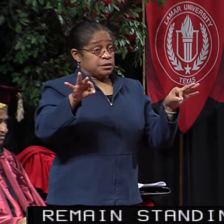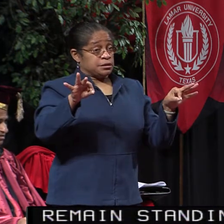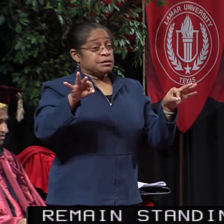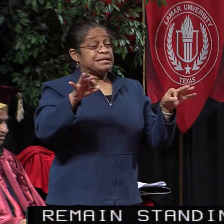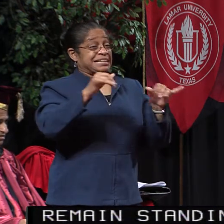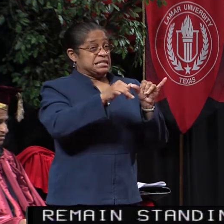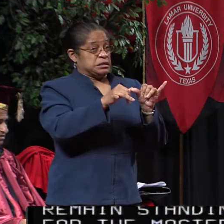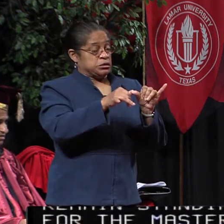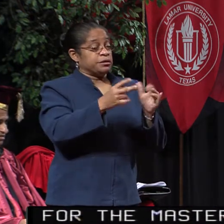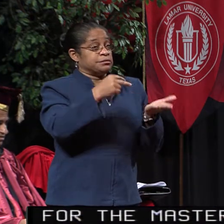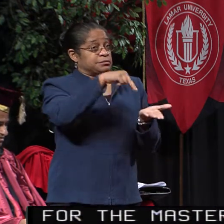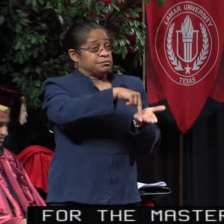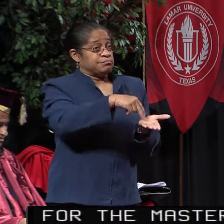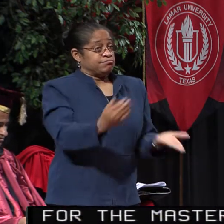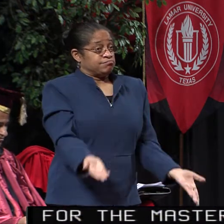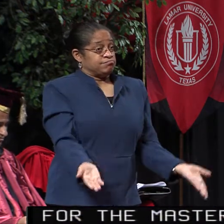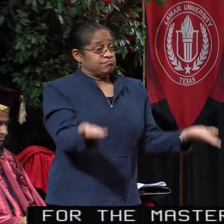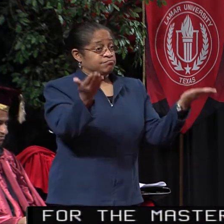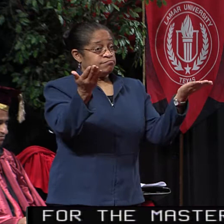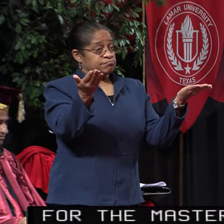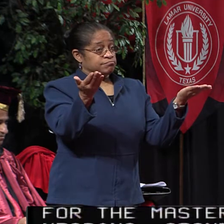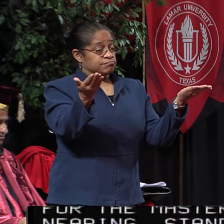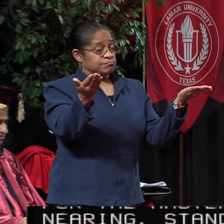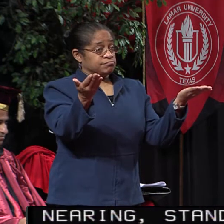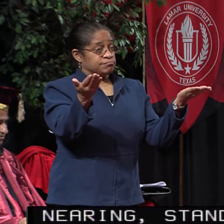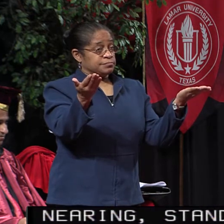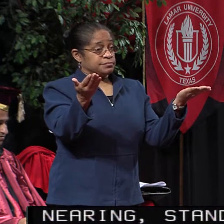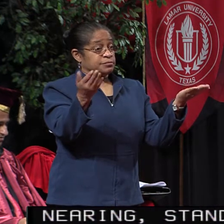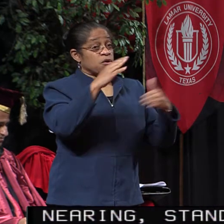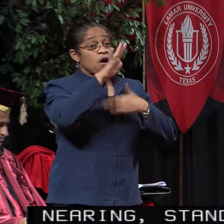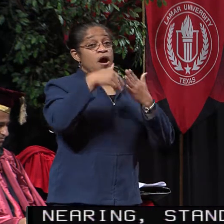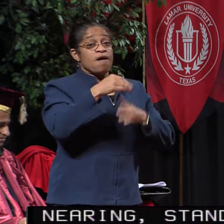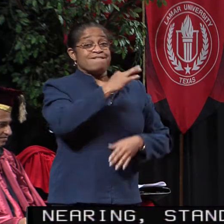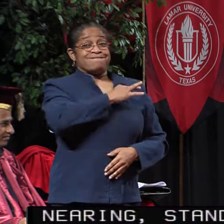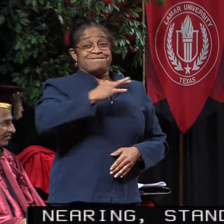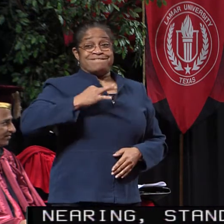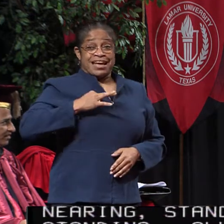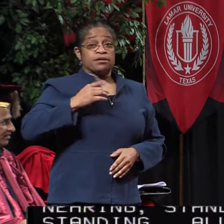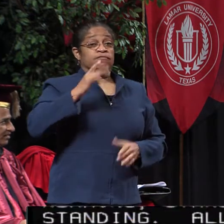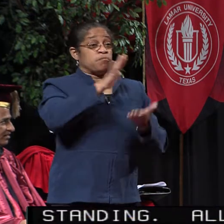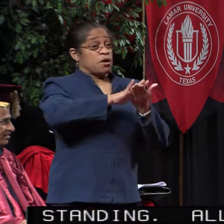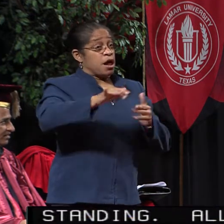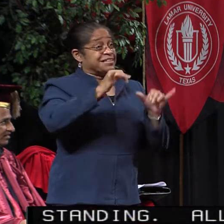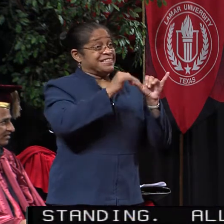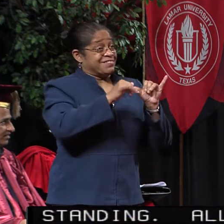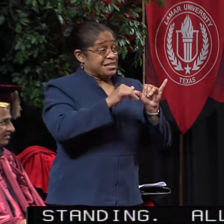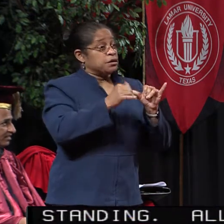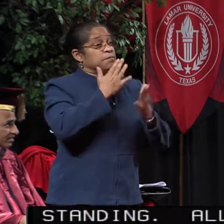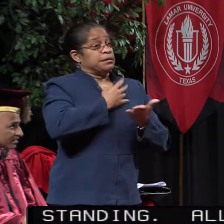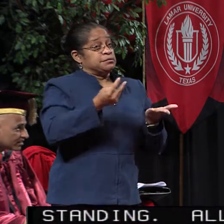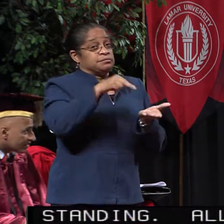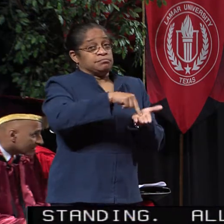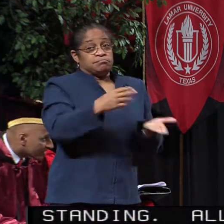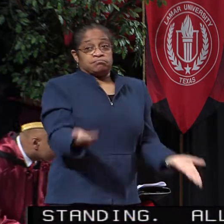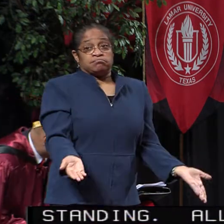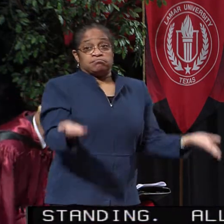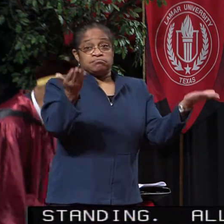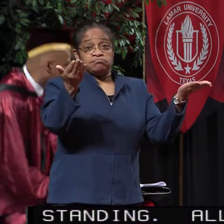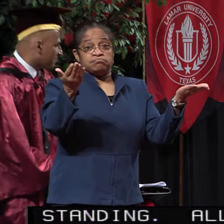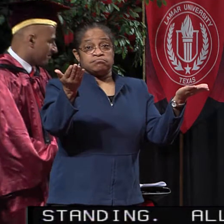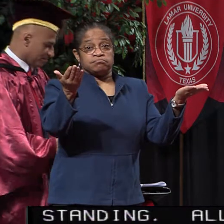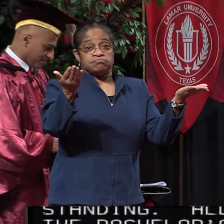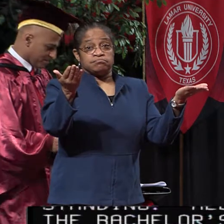in engineering please stand and remain standing? Would all faculty members from the College of Engineering please stand and remain